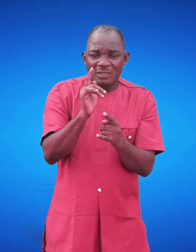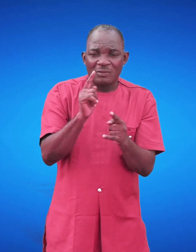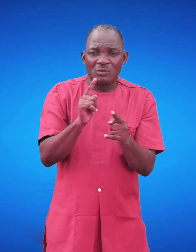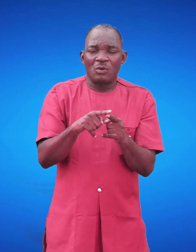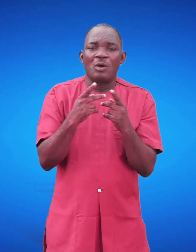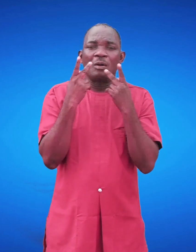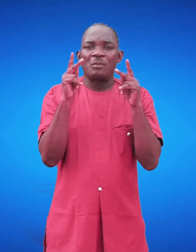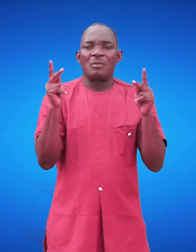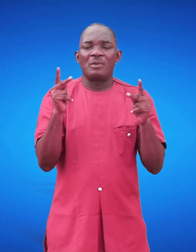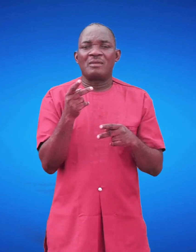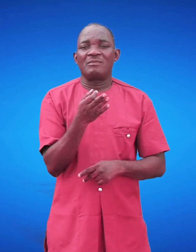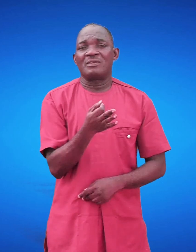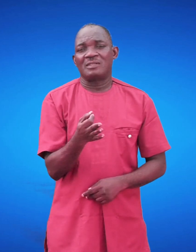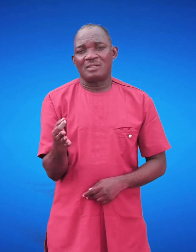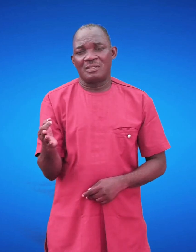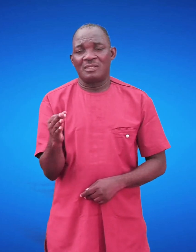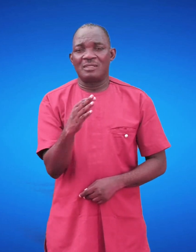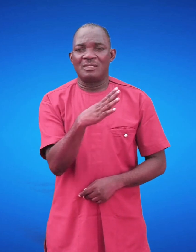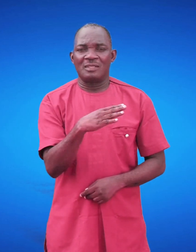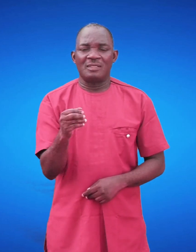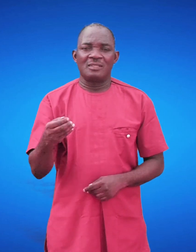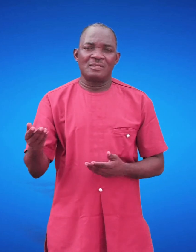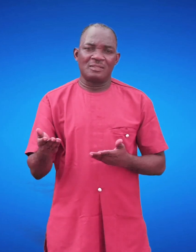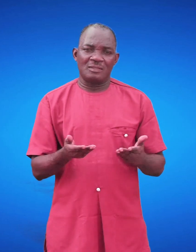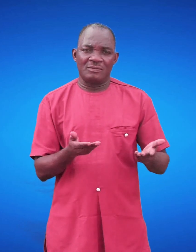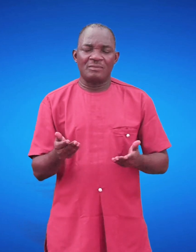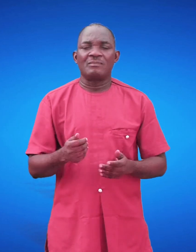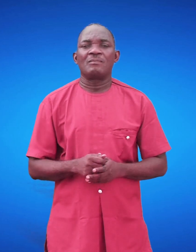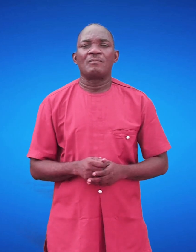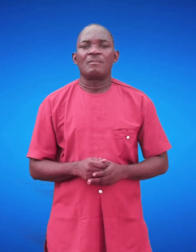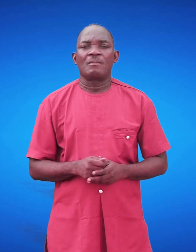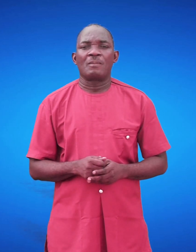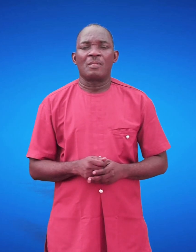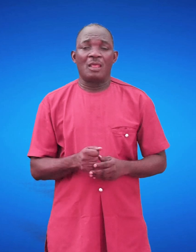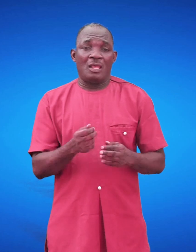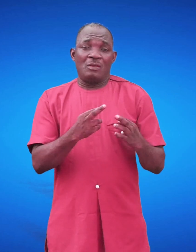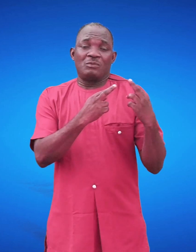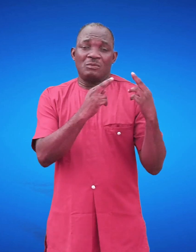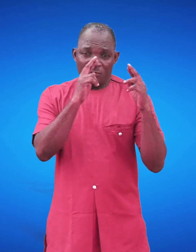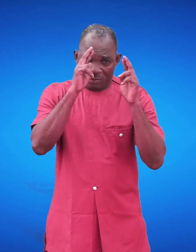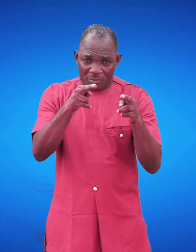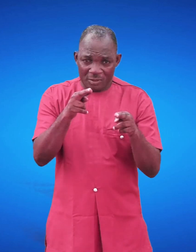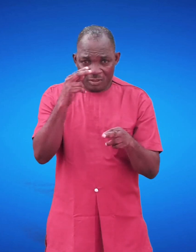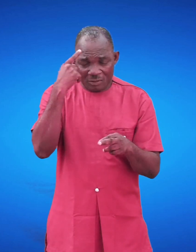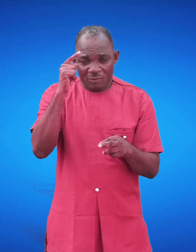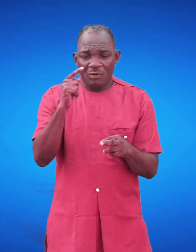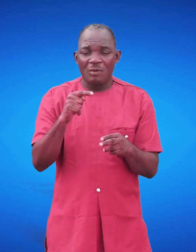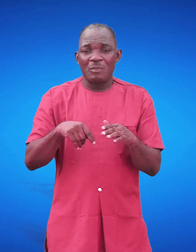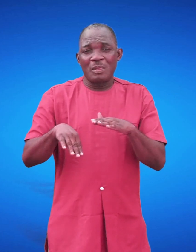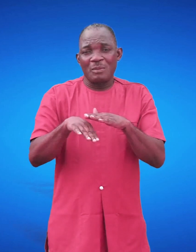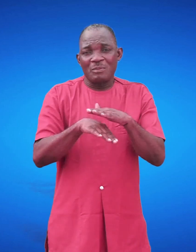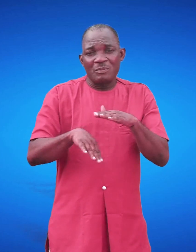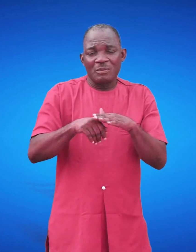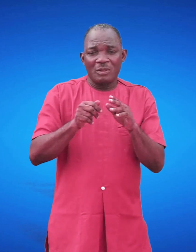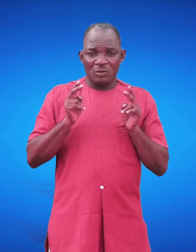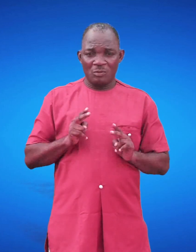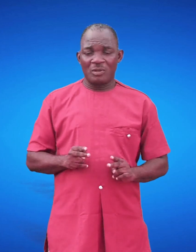public facilities and services, respect for fundamental human rights